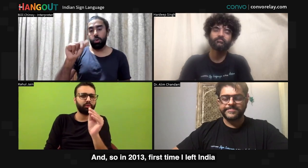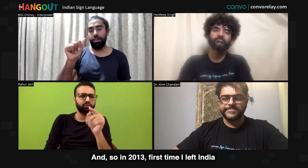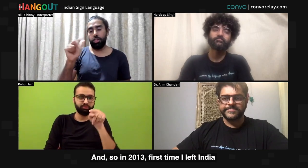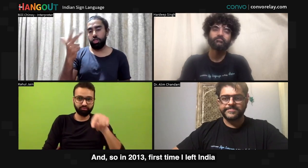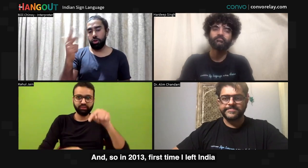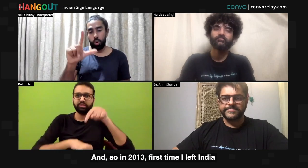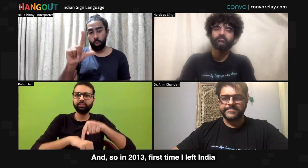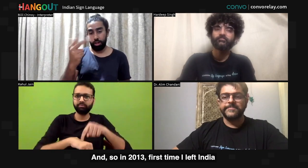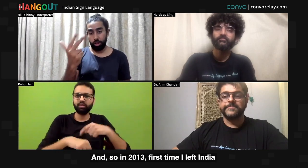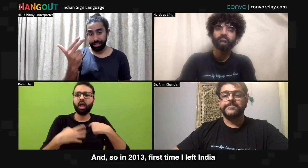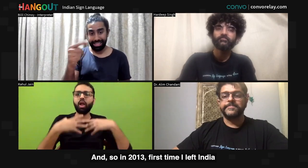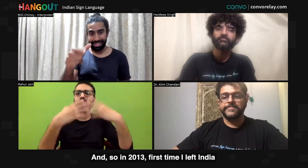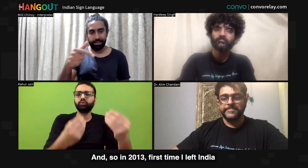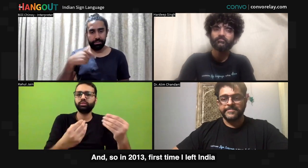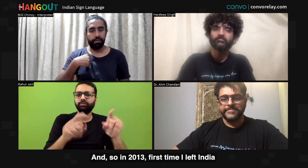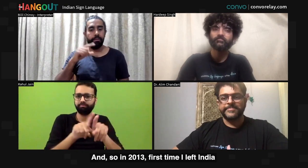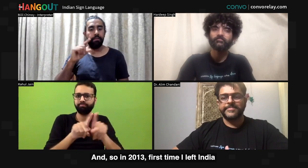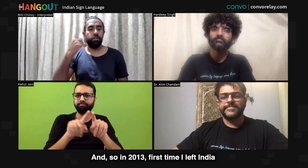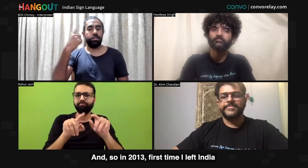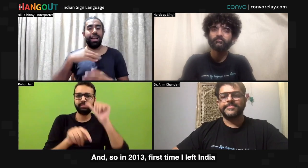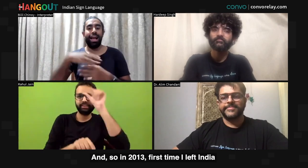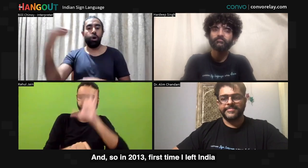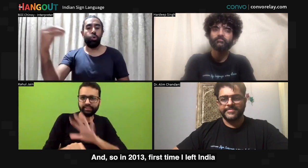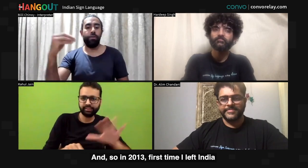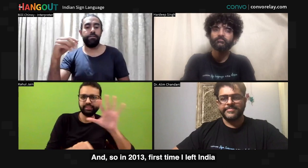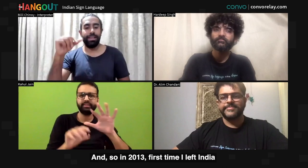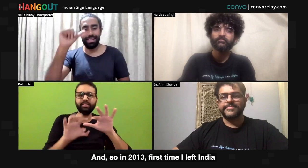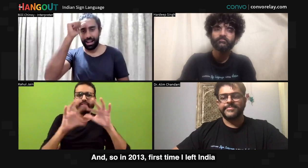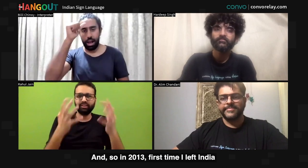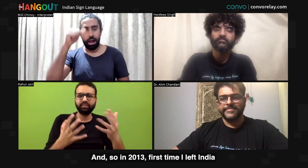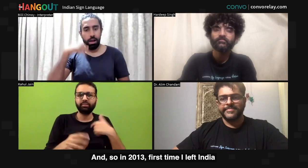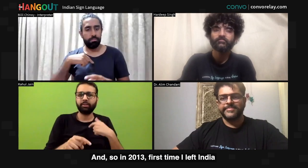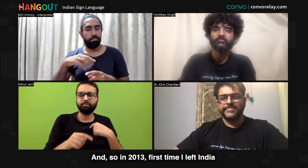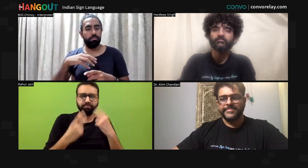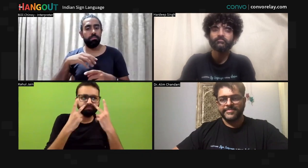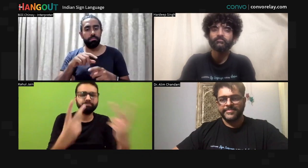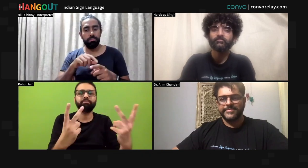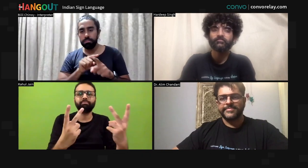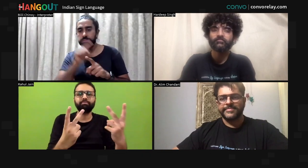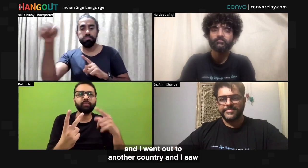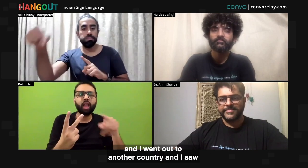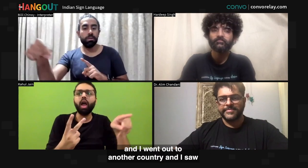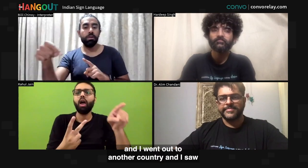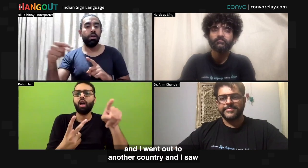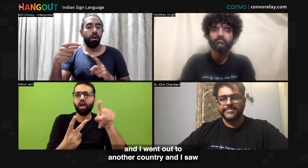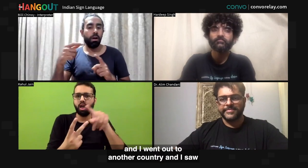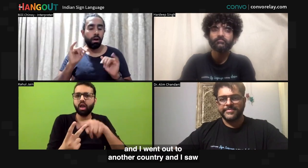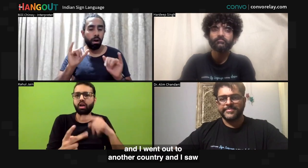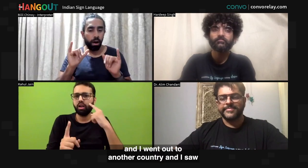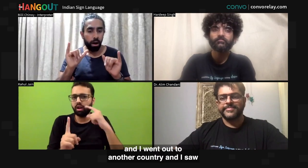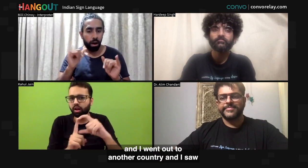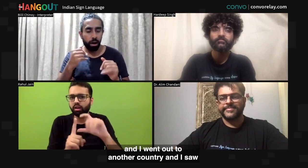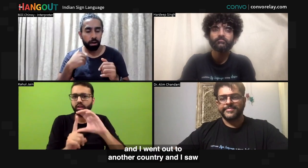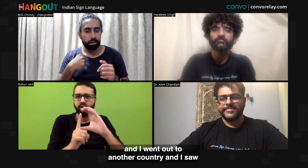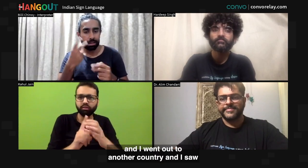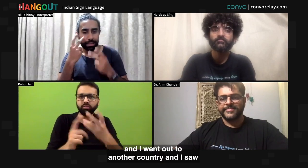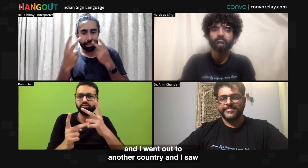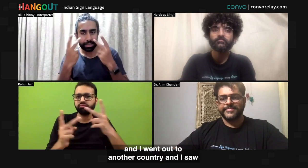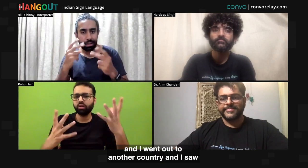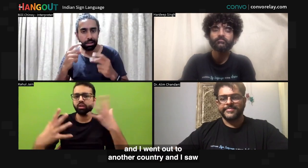and so in 2013, uh, first time I'd left India and I went out to another country